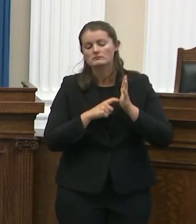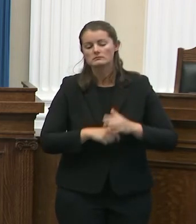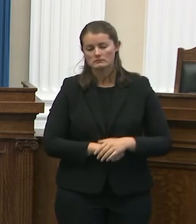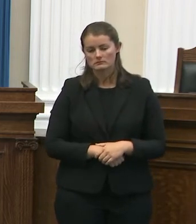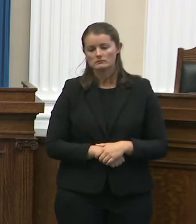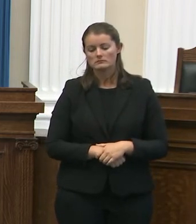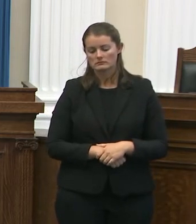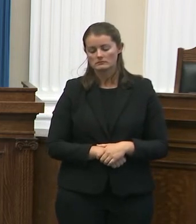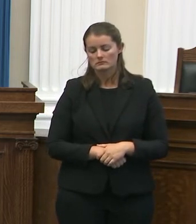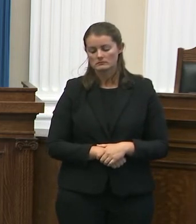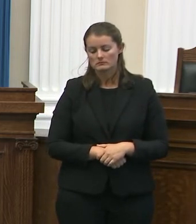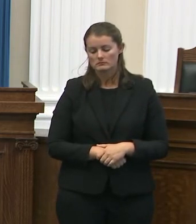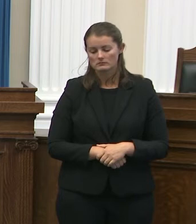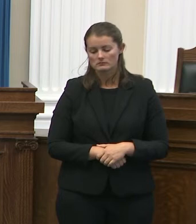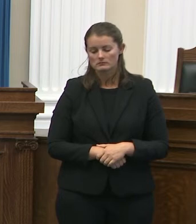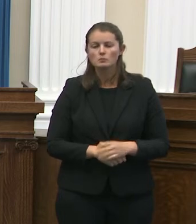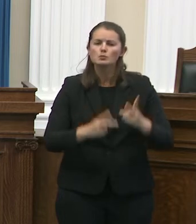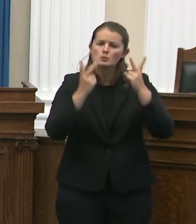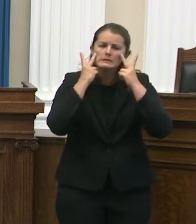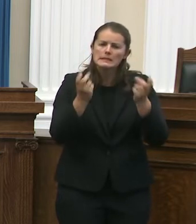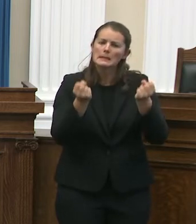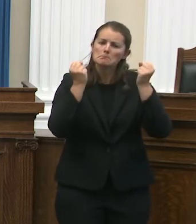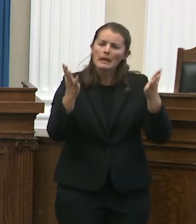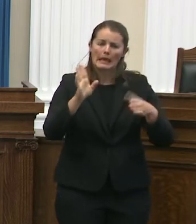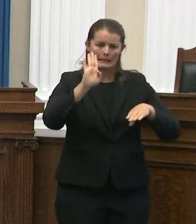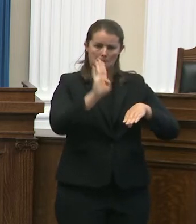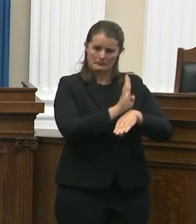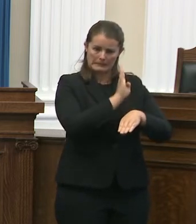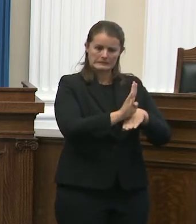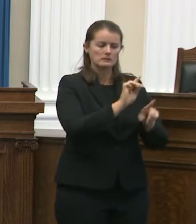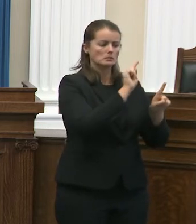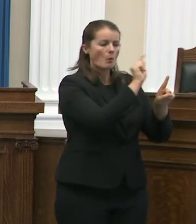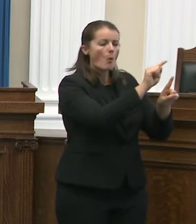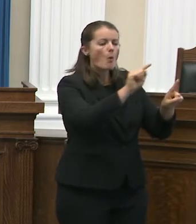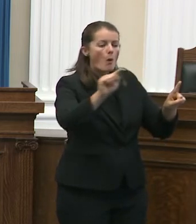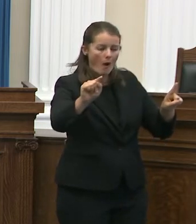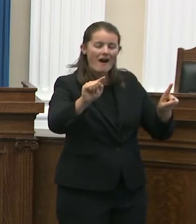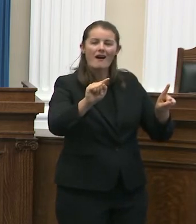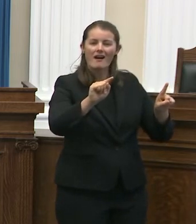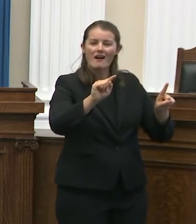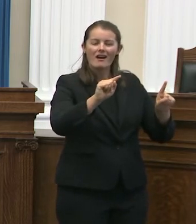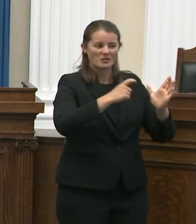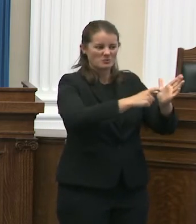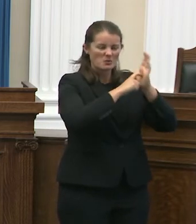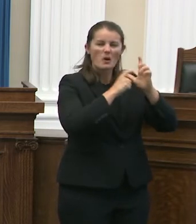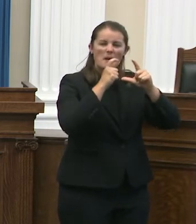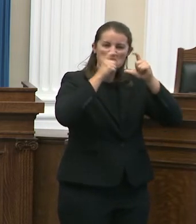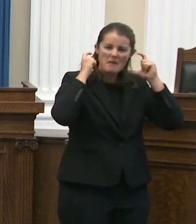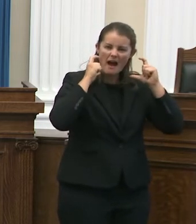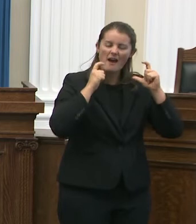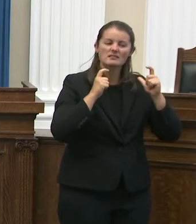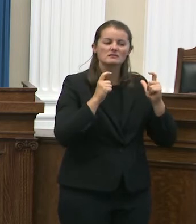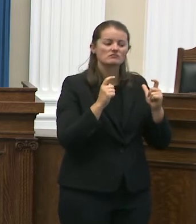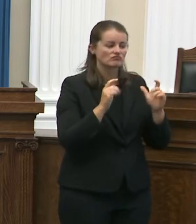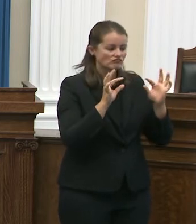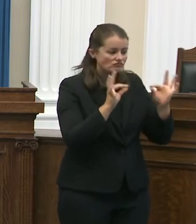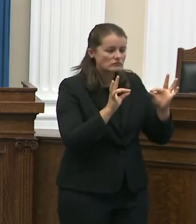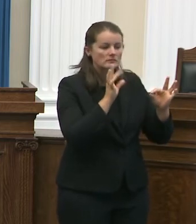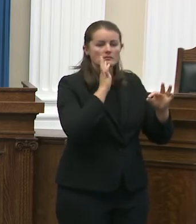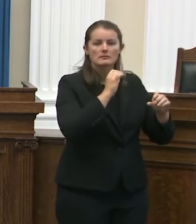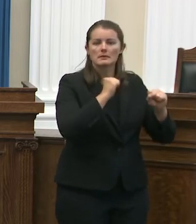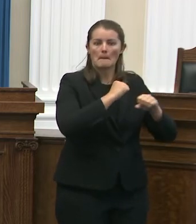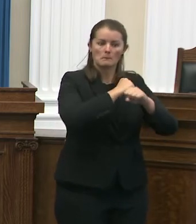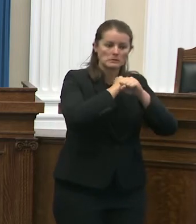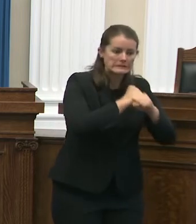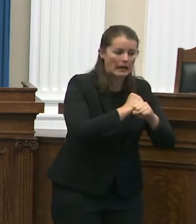to enforce these important measures. Nevadans, by and large, continue to heed the call to protect themselves, protect each